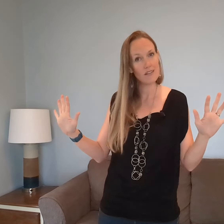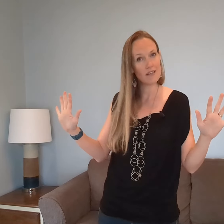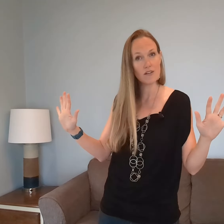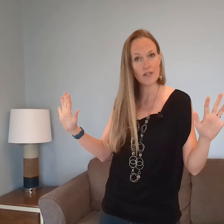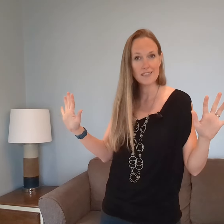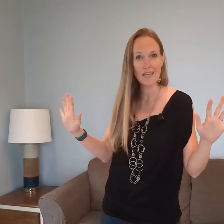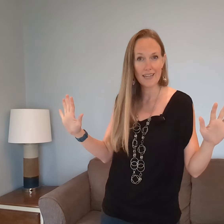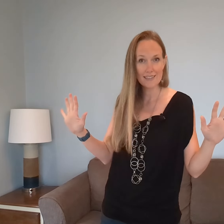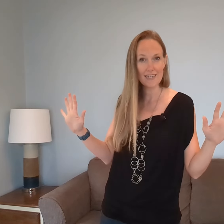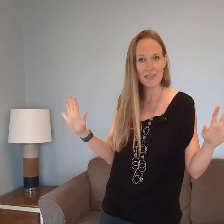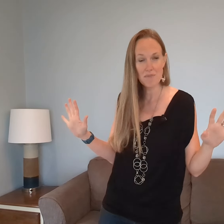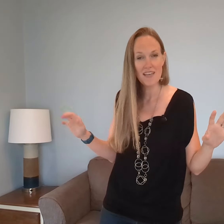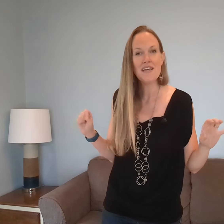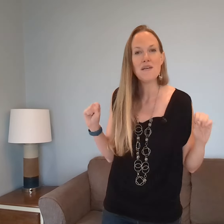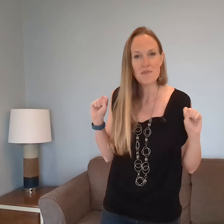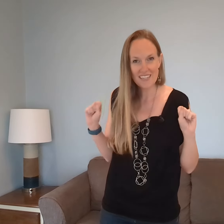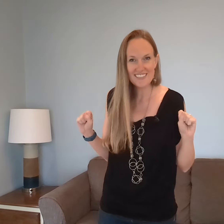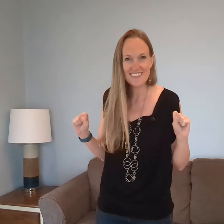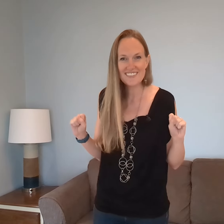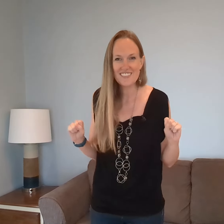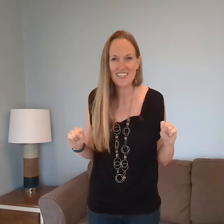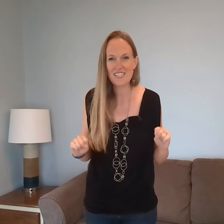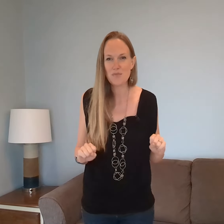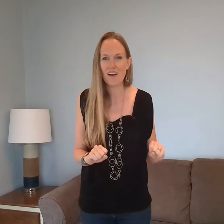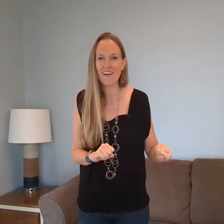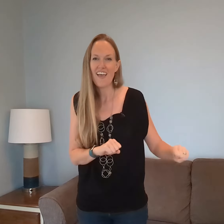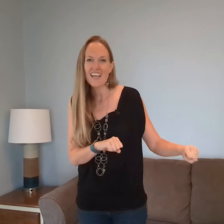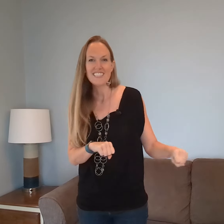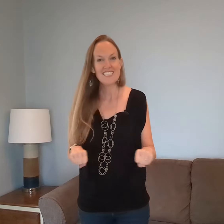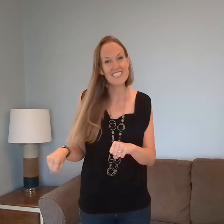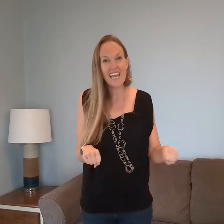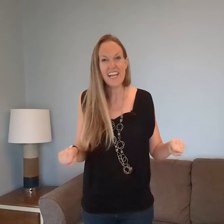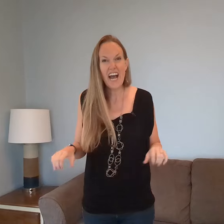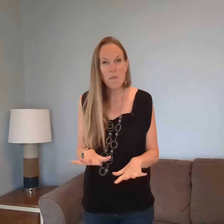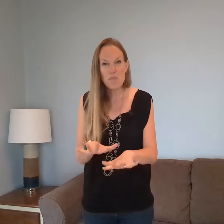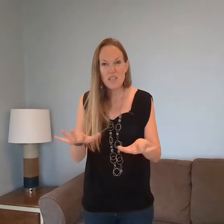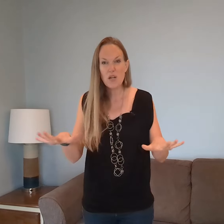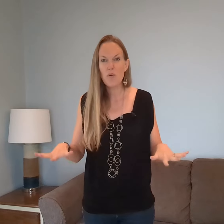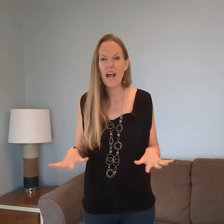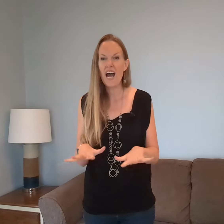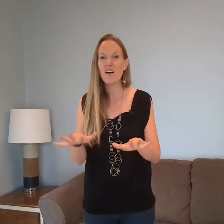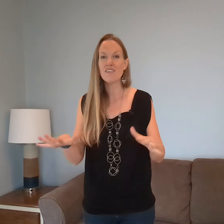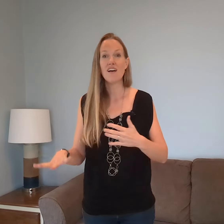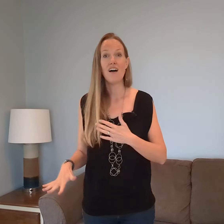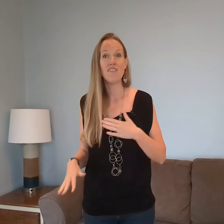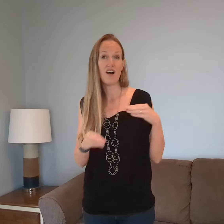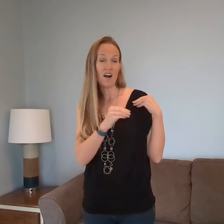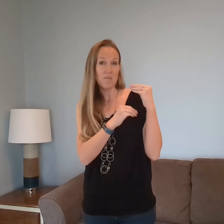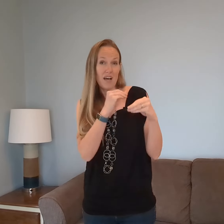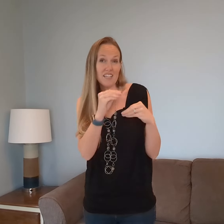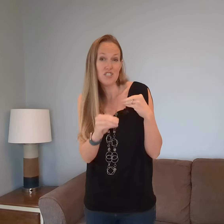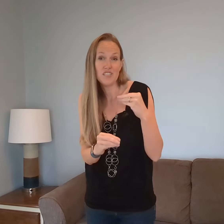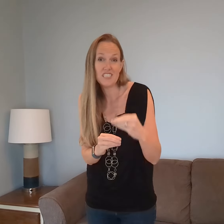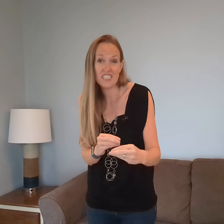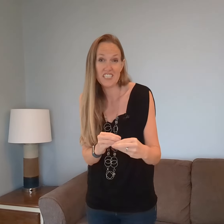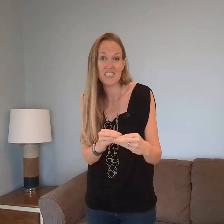little grace ahead of time because this is the trickiest part. Shake up the ground of all my